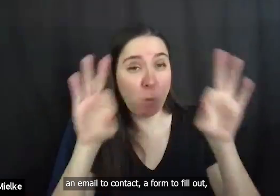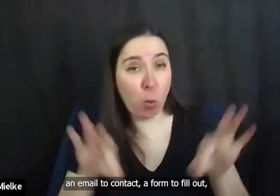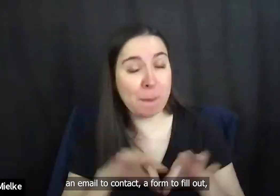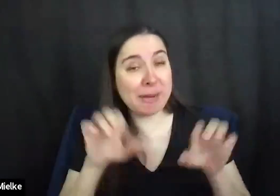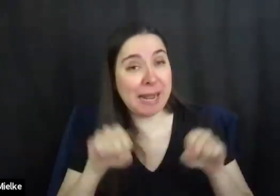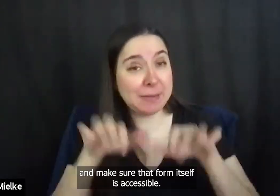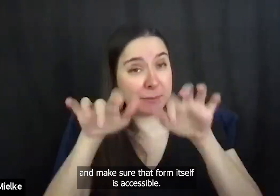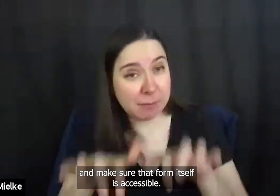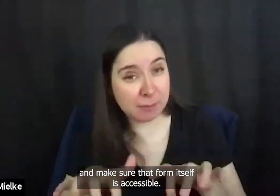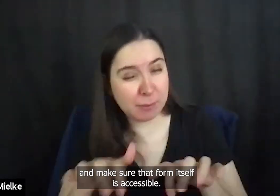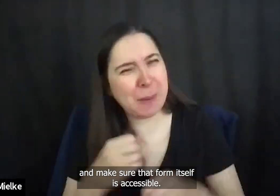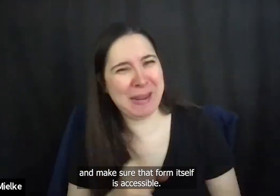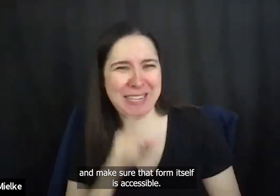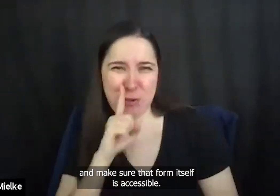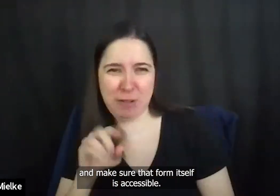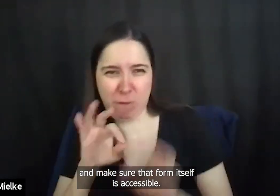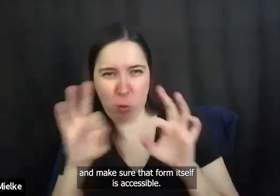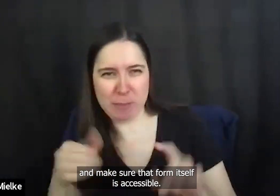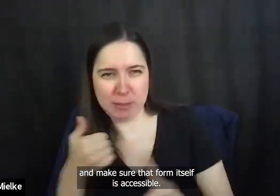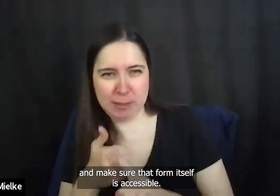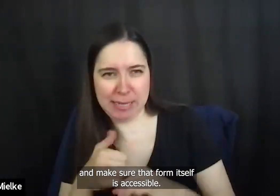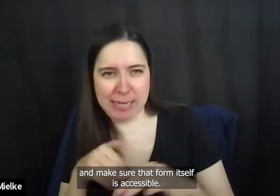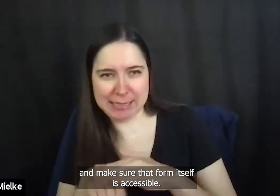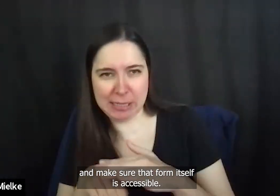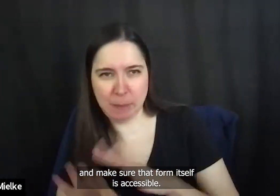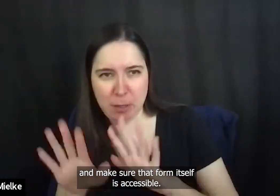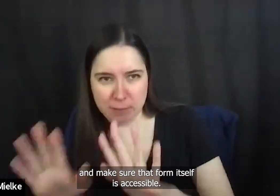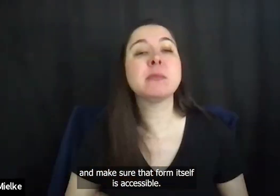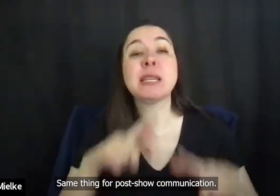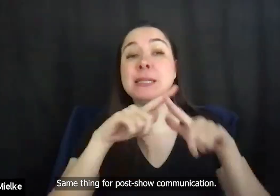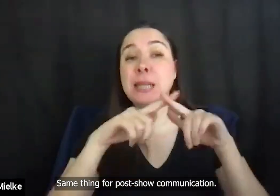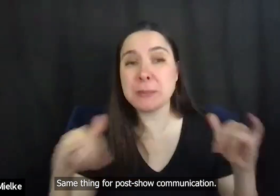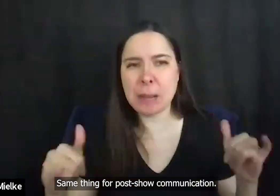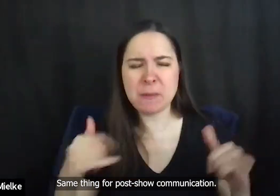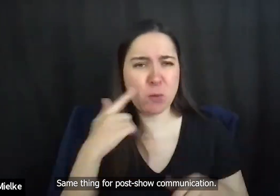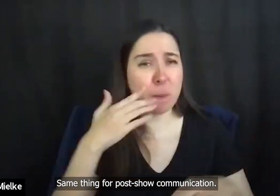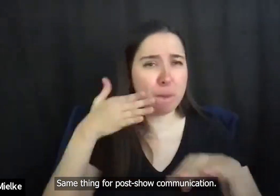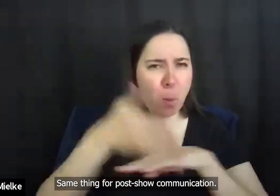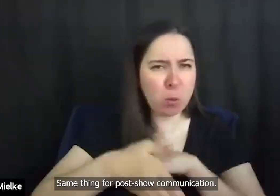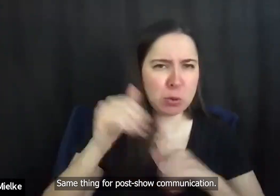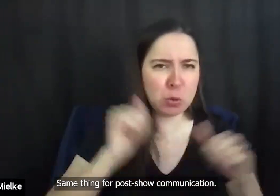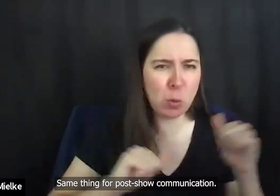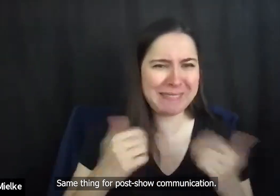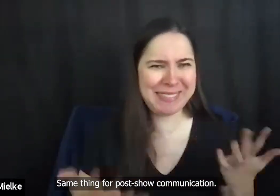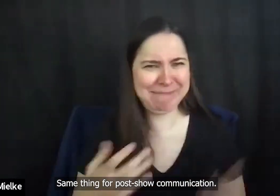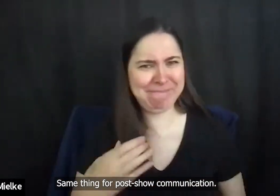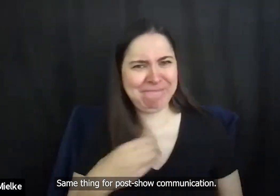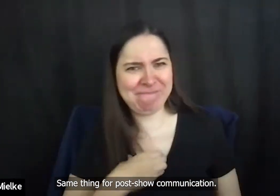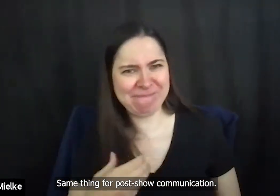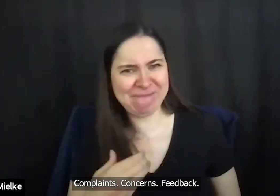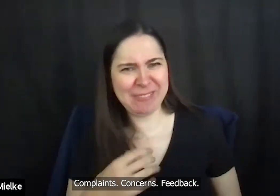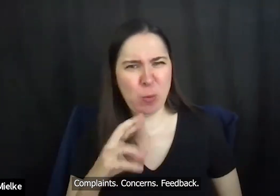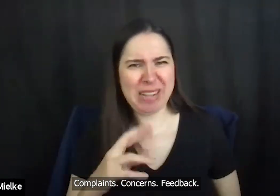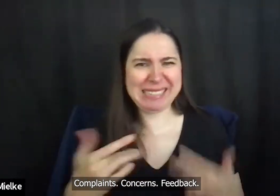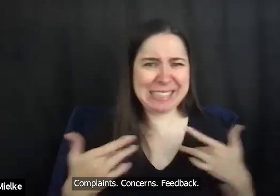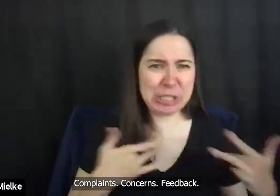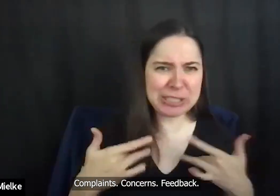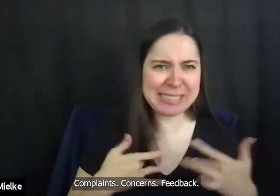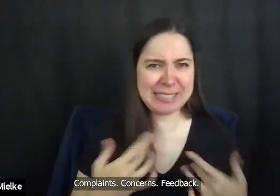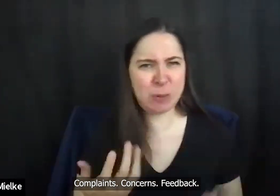out, and make sure that form itself is accessible. Same thing for post-show communication. Complaints,